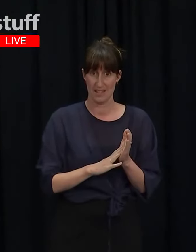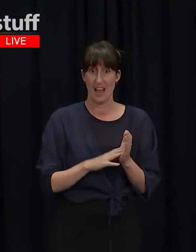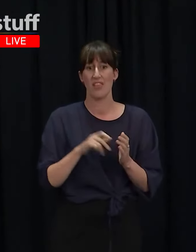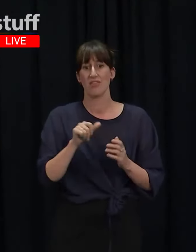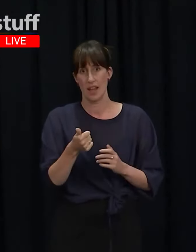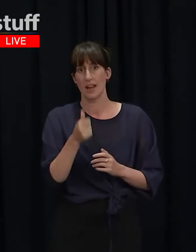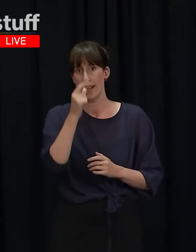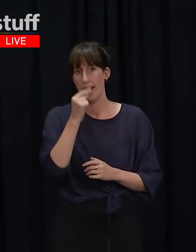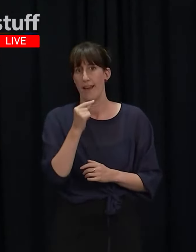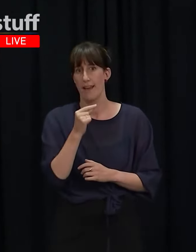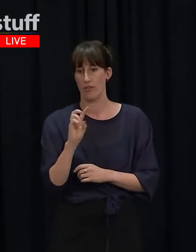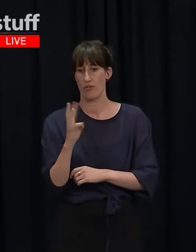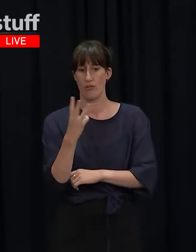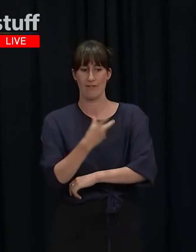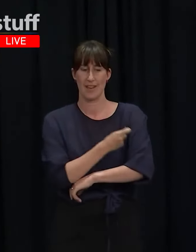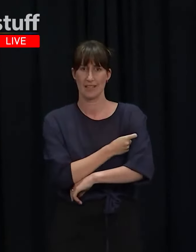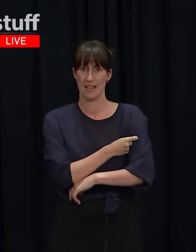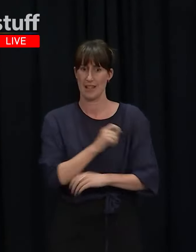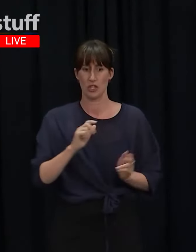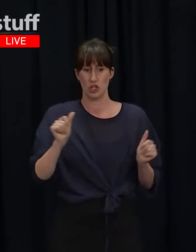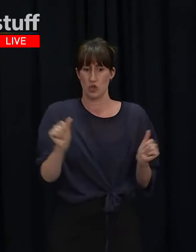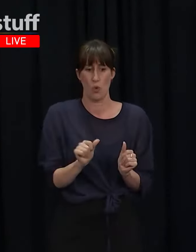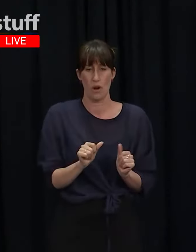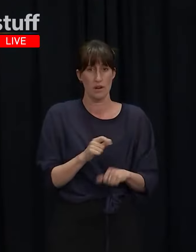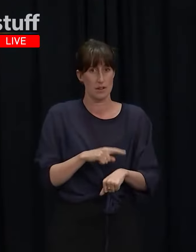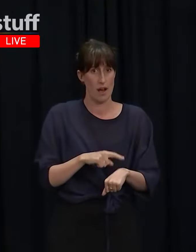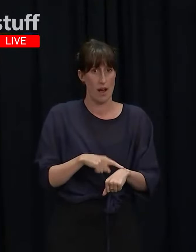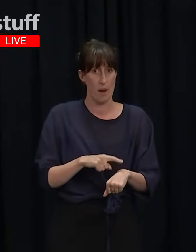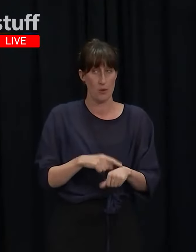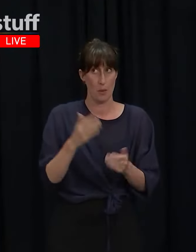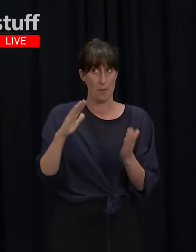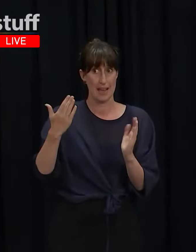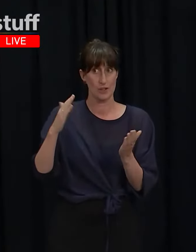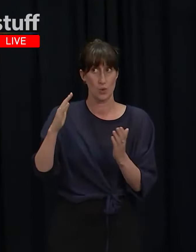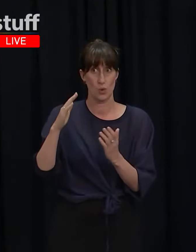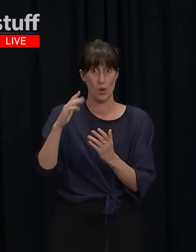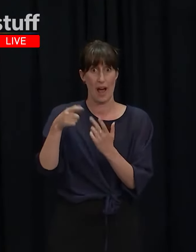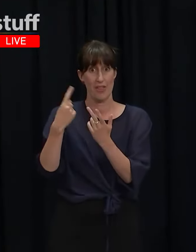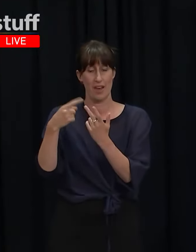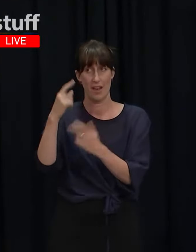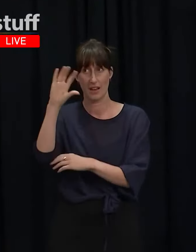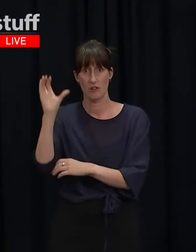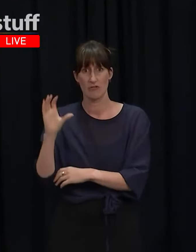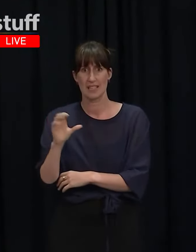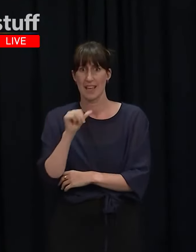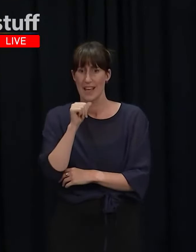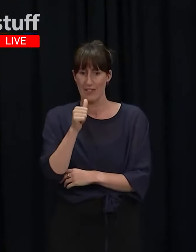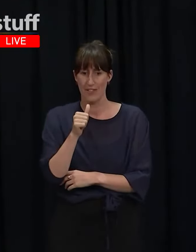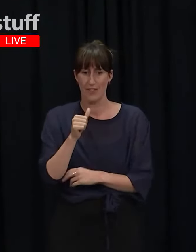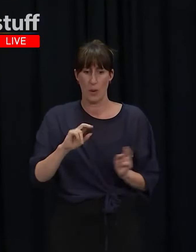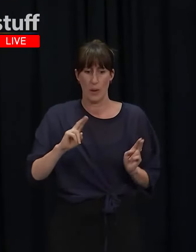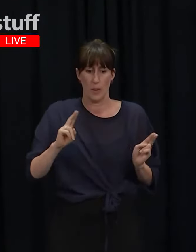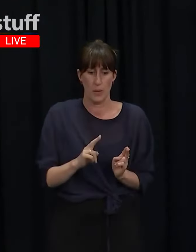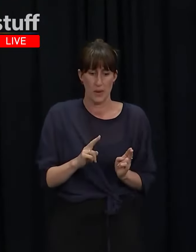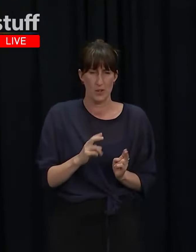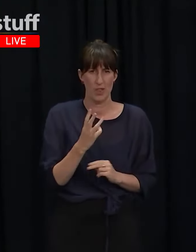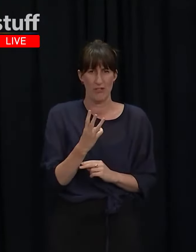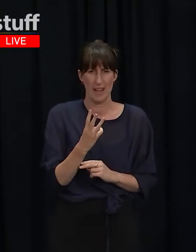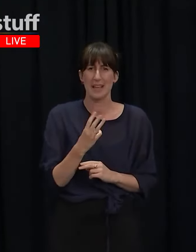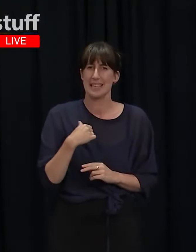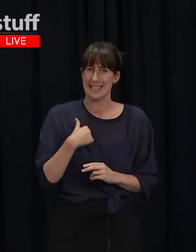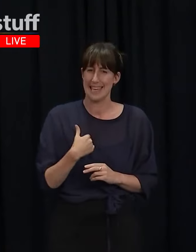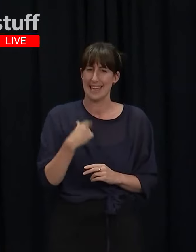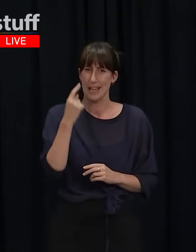us well. So we would take their advice about whether there's any additional value in going down to 3. And of course, then we need to look at supply